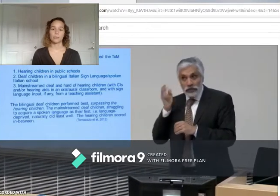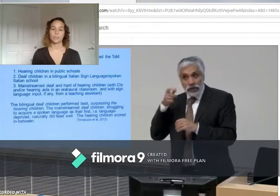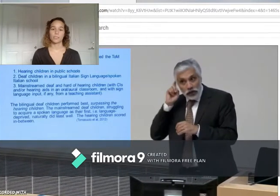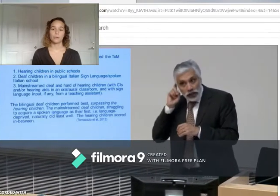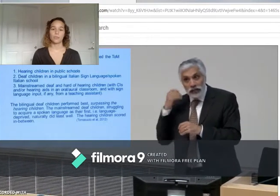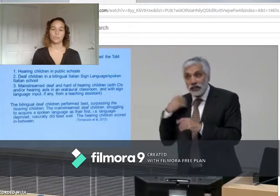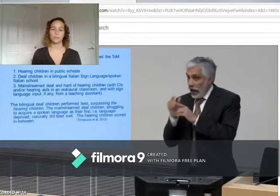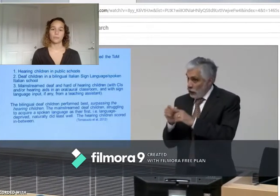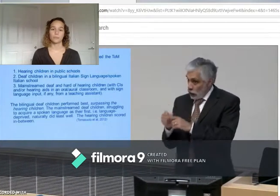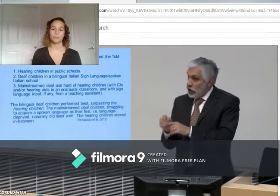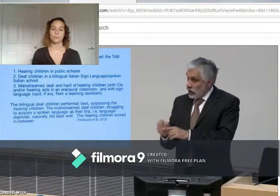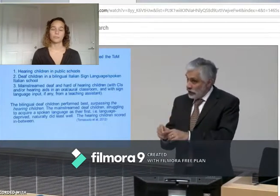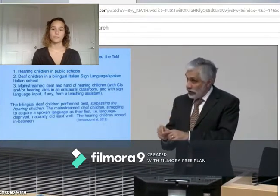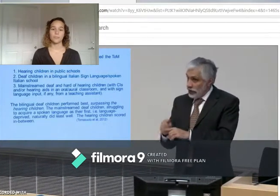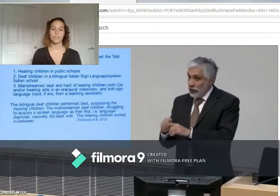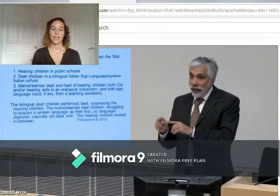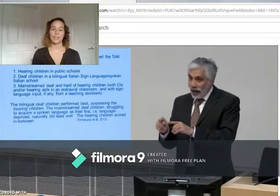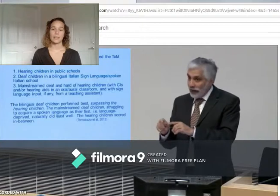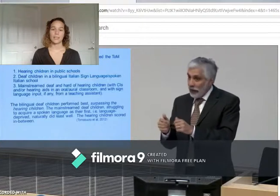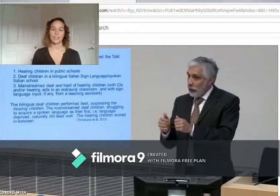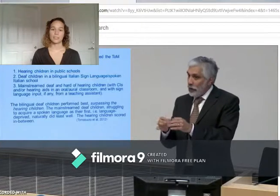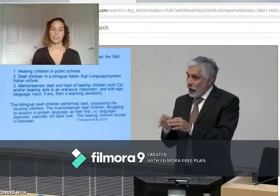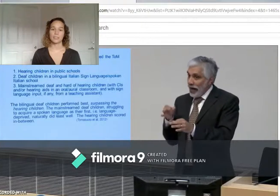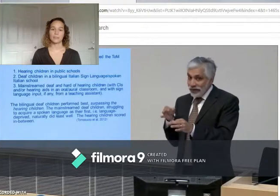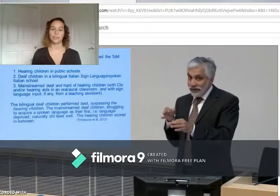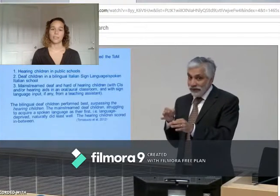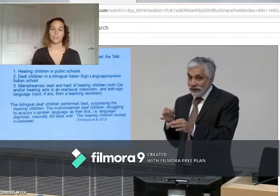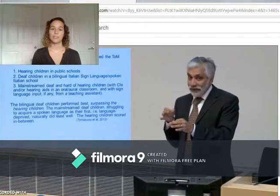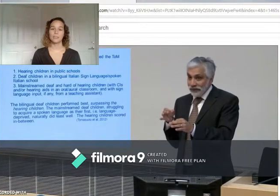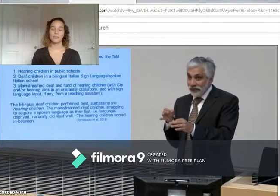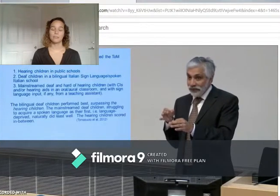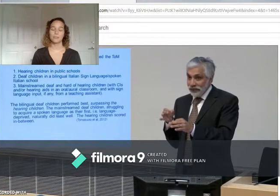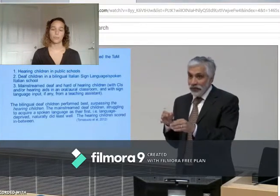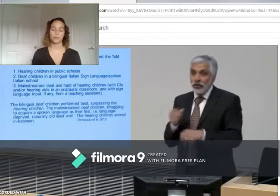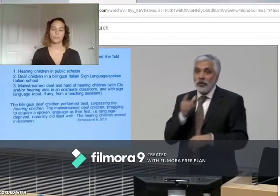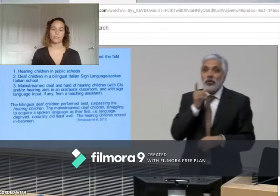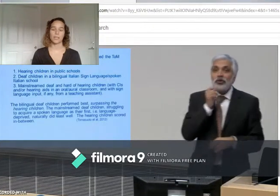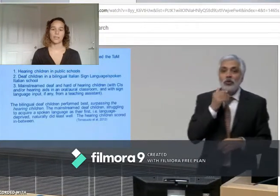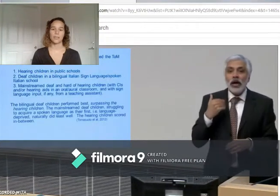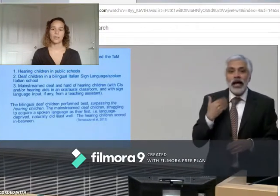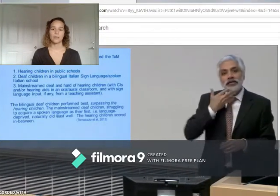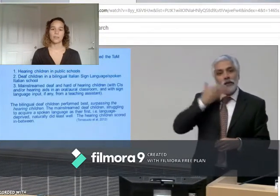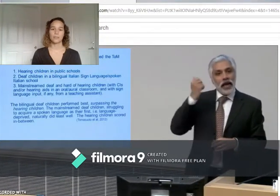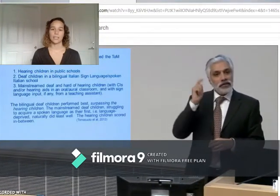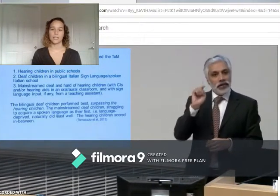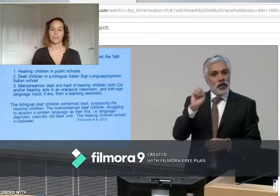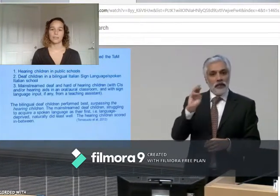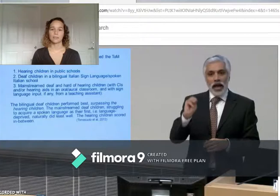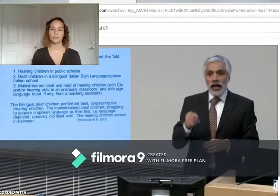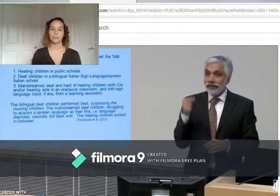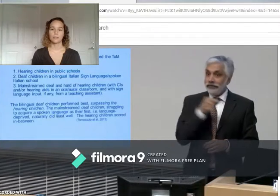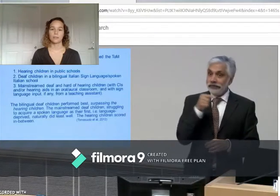who were mostly spoken to and had hearing aids and cochlear implants and a little bit of exposure of sign were